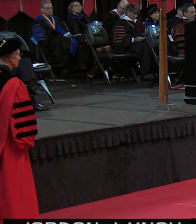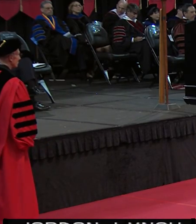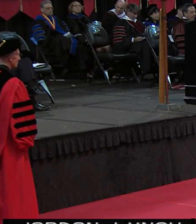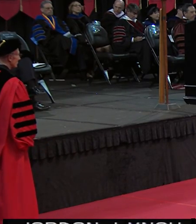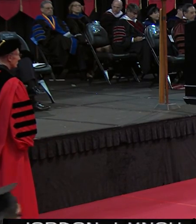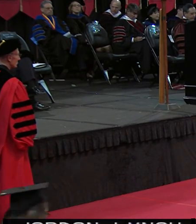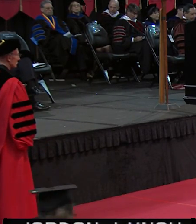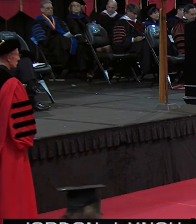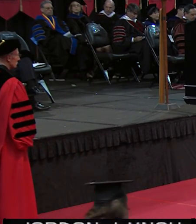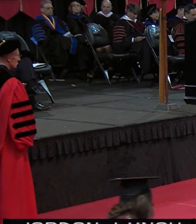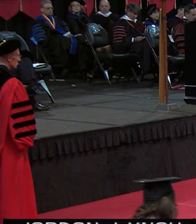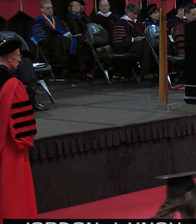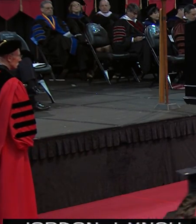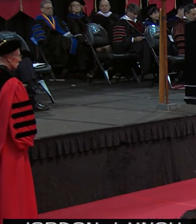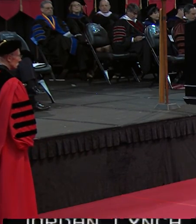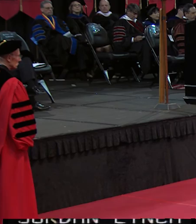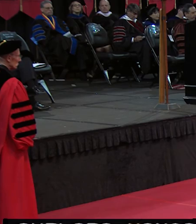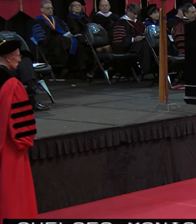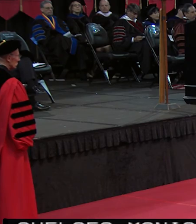Trang Thien Marino.